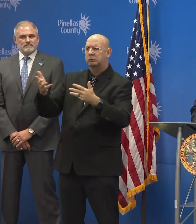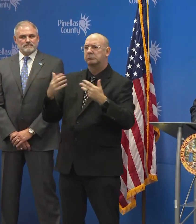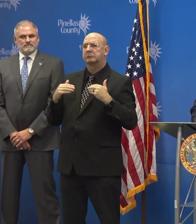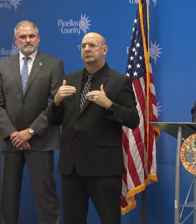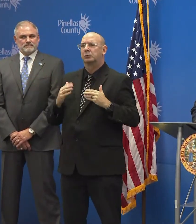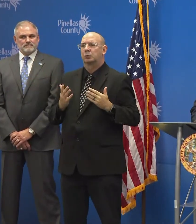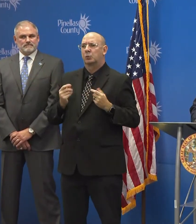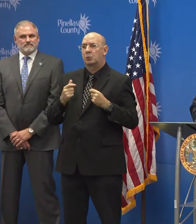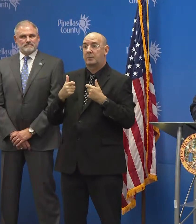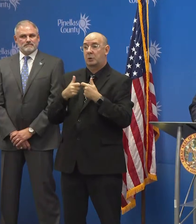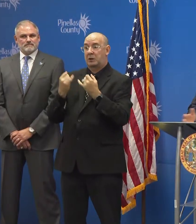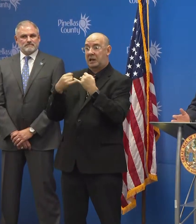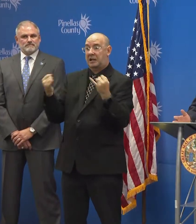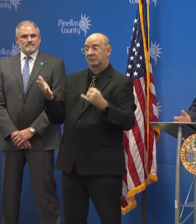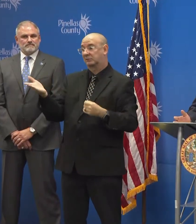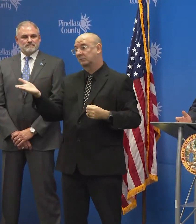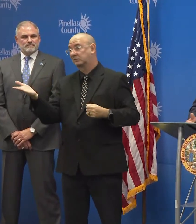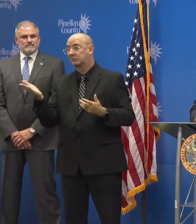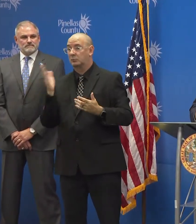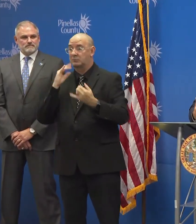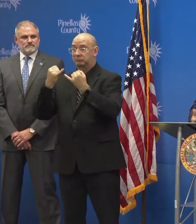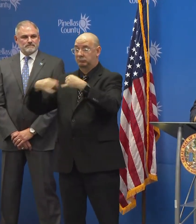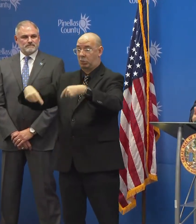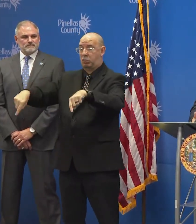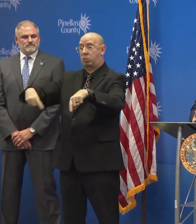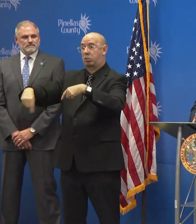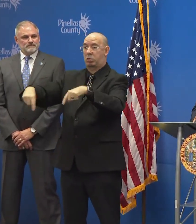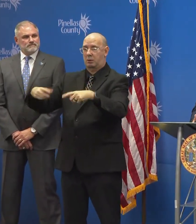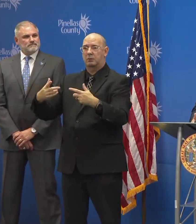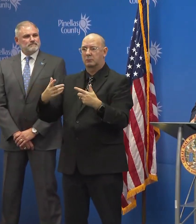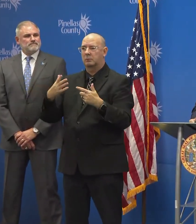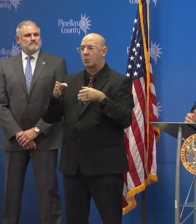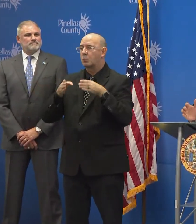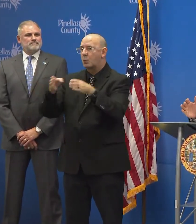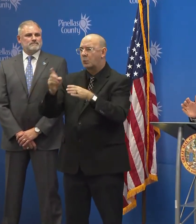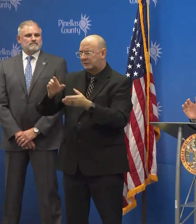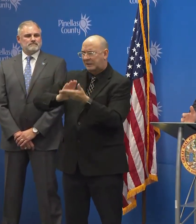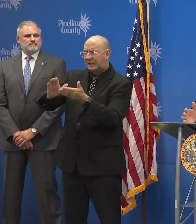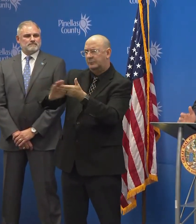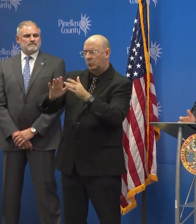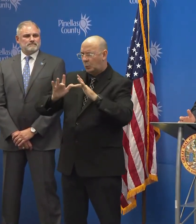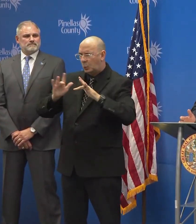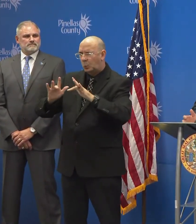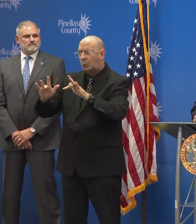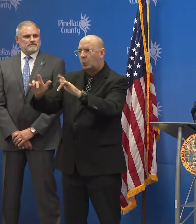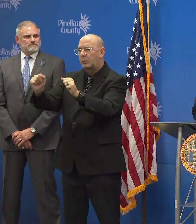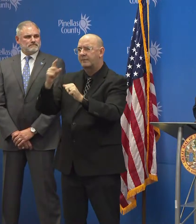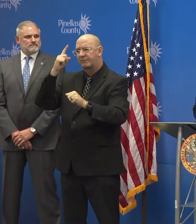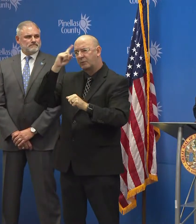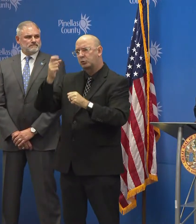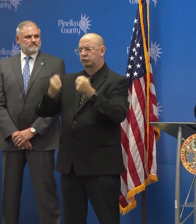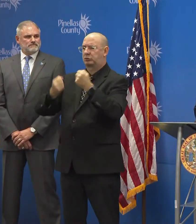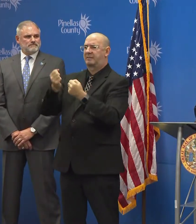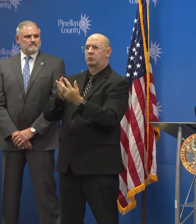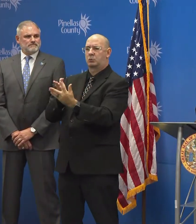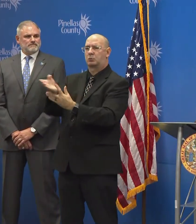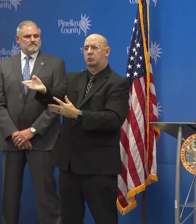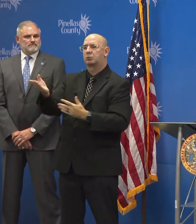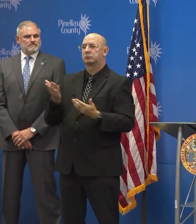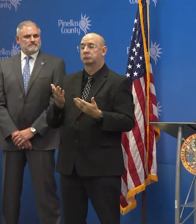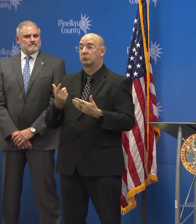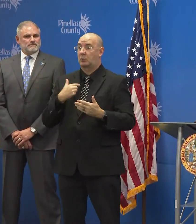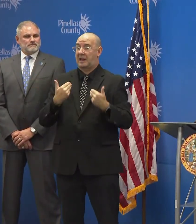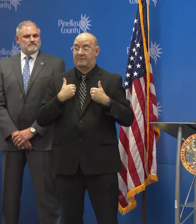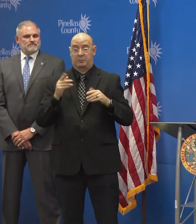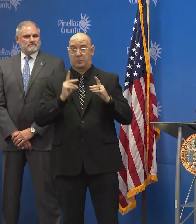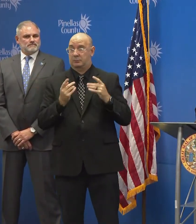power lines come down. You're going to have to clear roads. There's going to be a lot that goes into that. So the manpower is there. The urgency will be